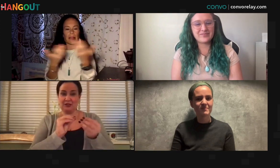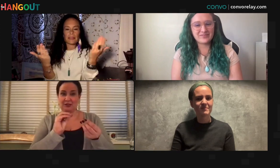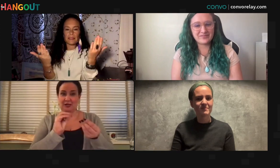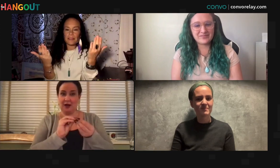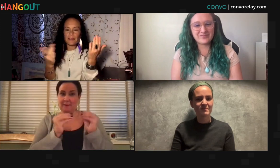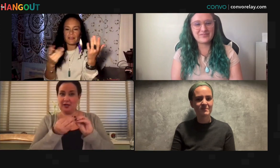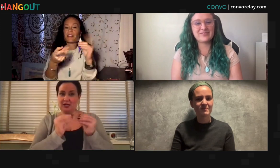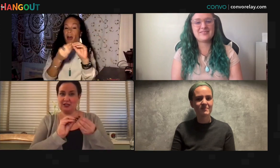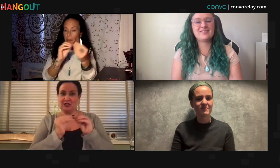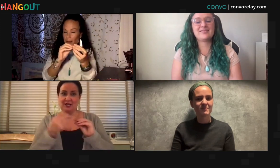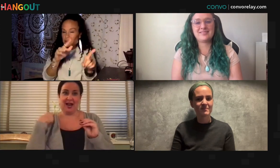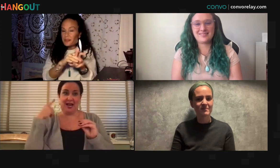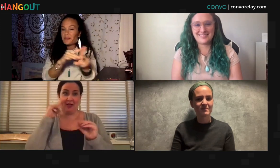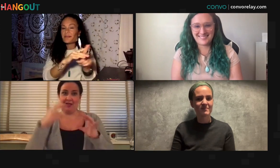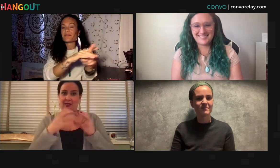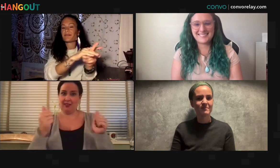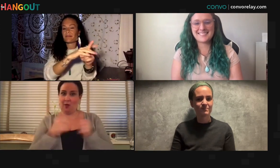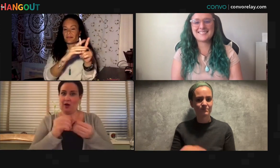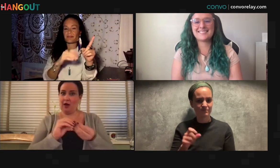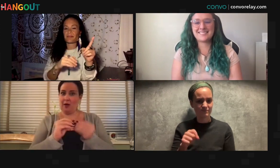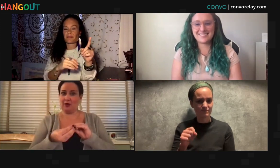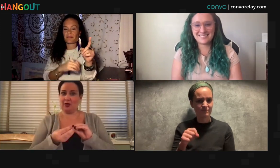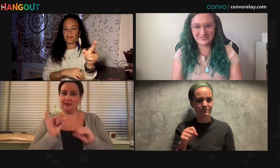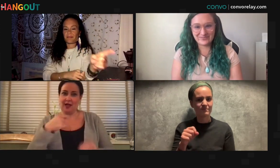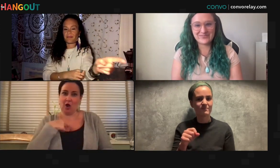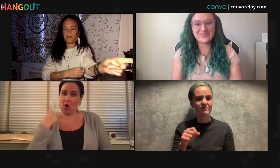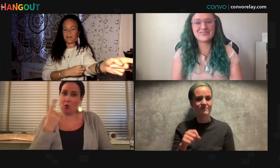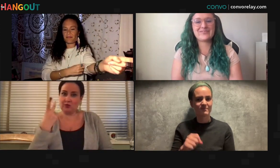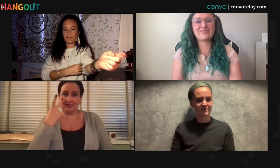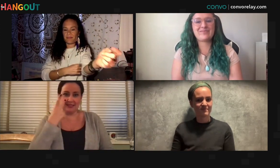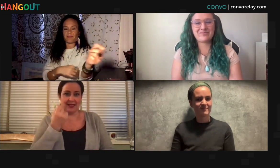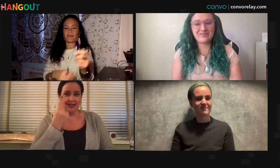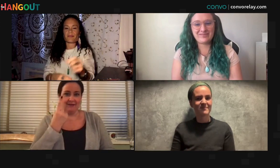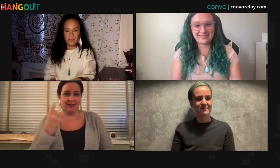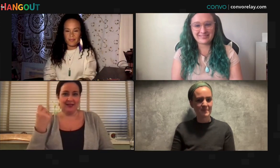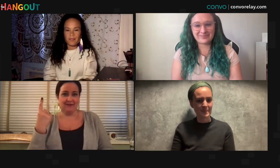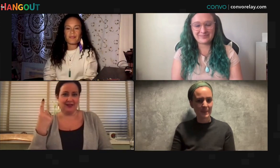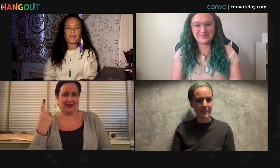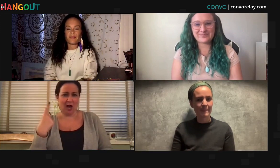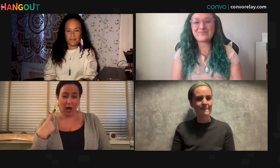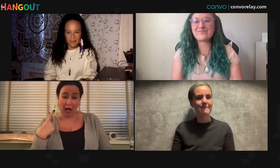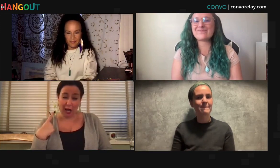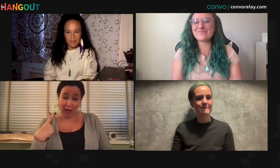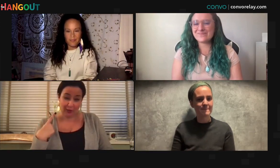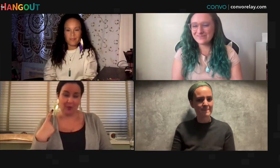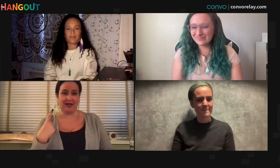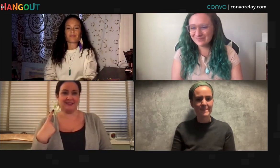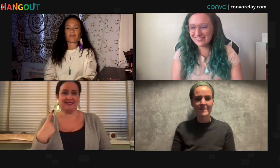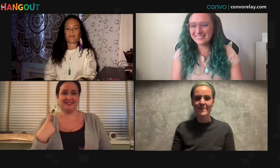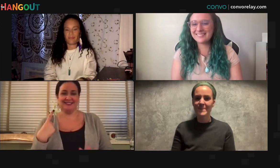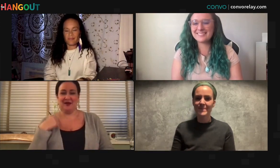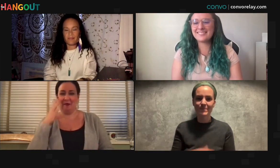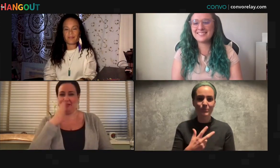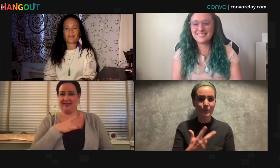or thinking about that topic. yes, And this so a is lot of Melissa those numbers. times will come up. I always see